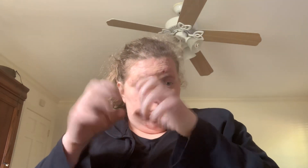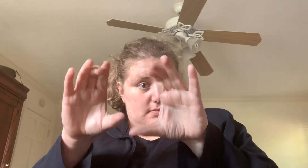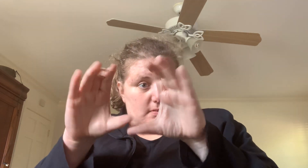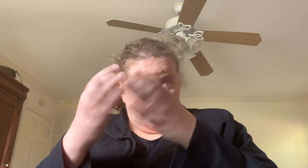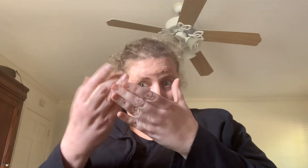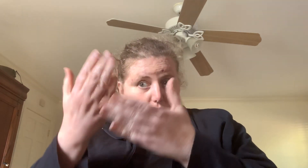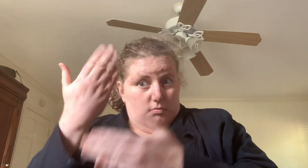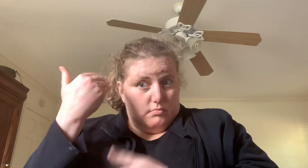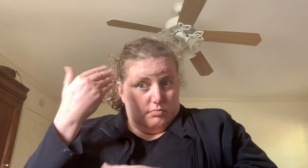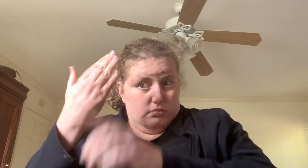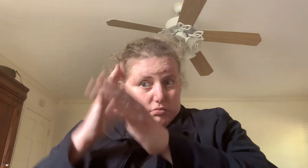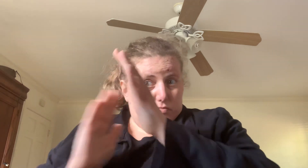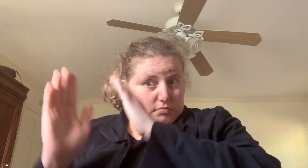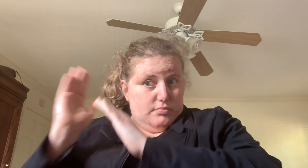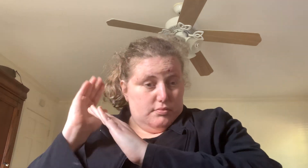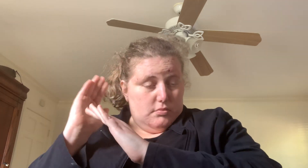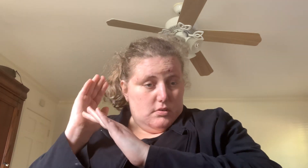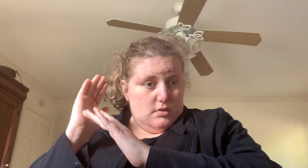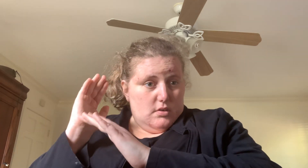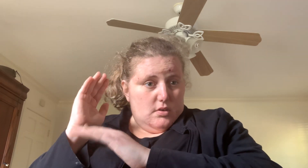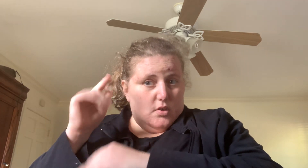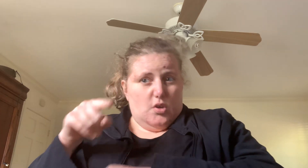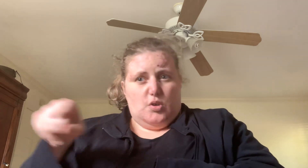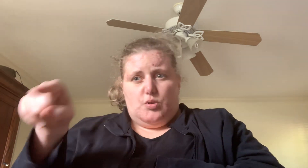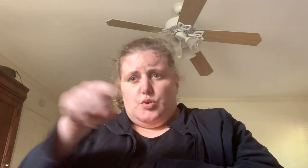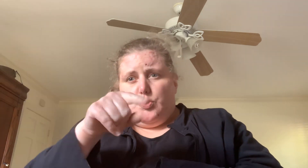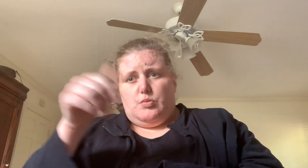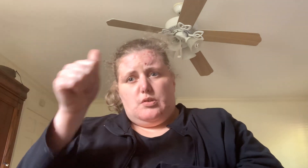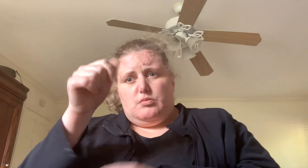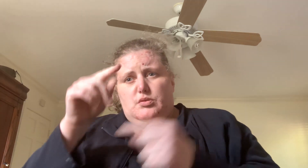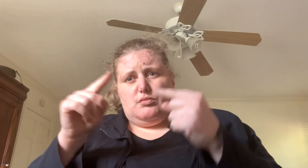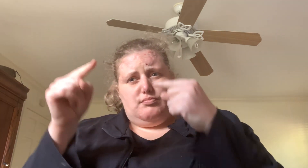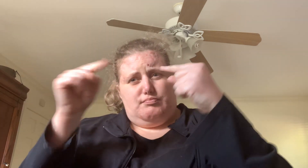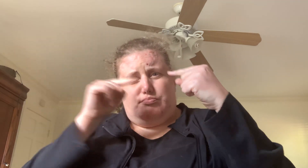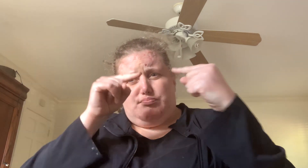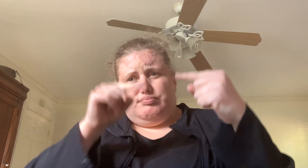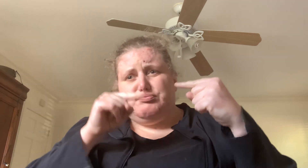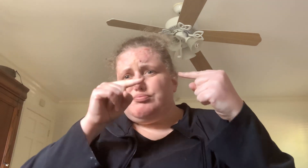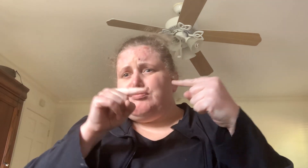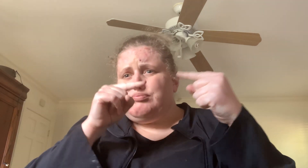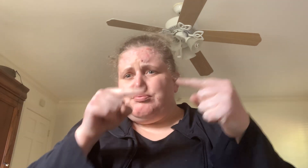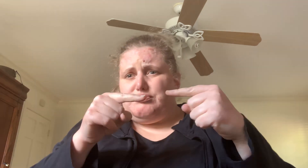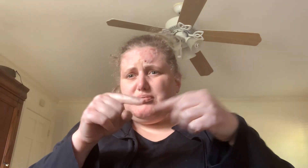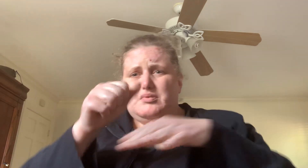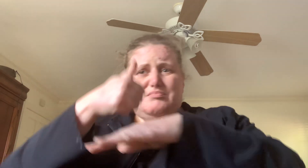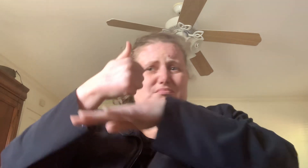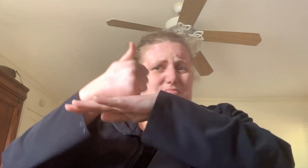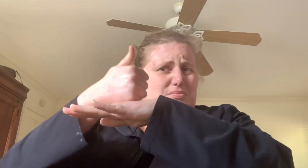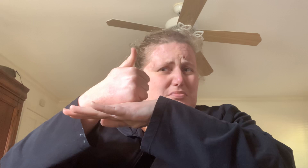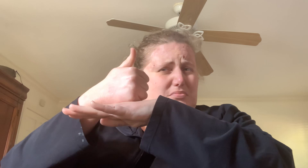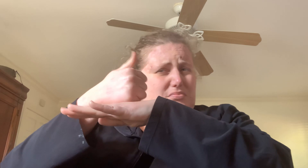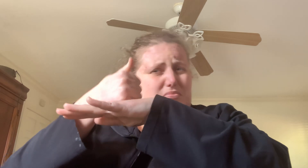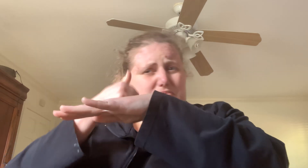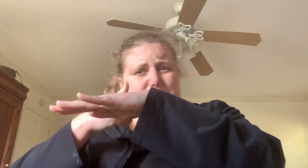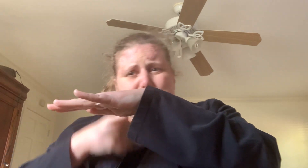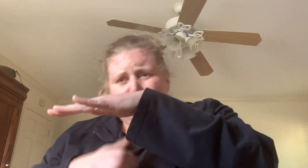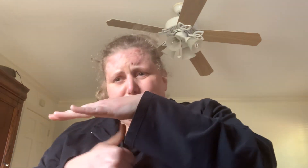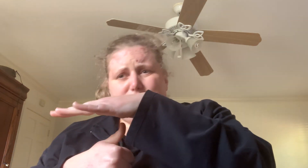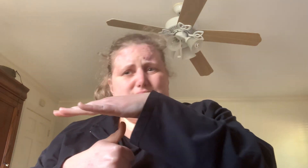of the biggest things is you guys were struggling always with what do I put on top and what do I put on bottom. The way you always